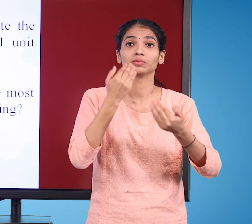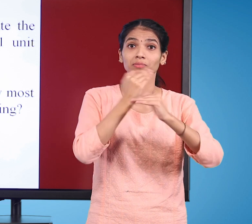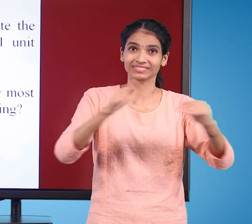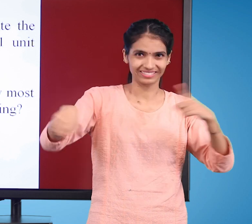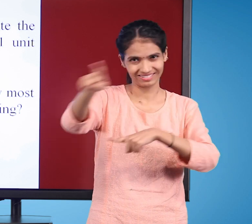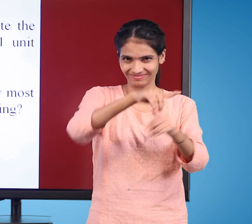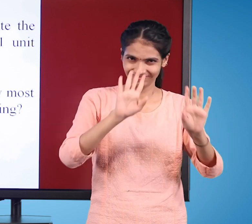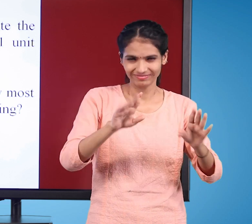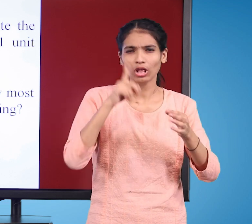students.